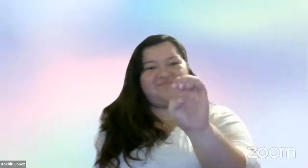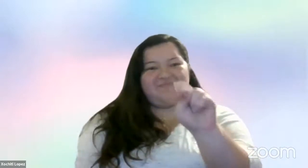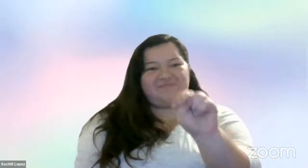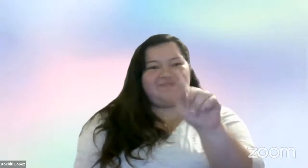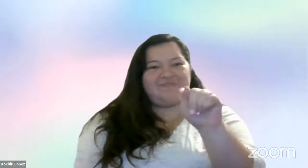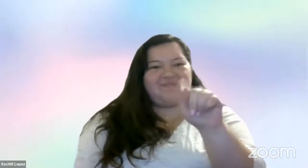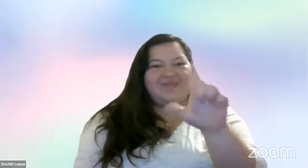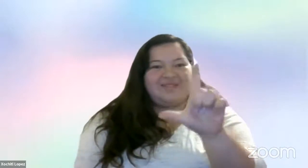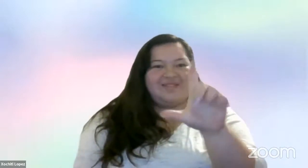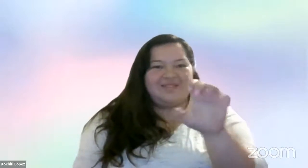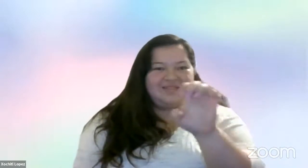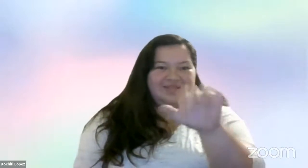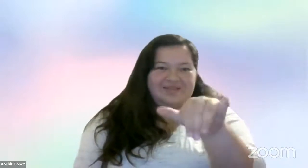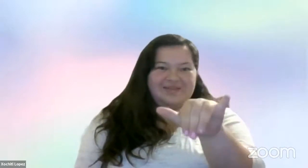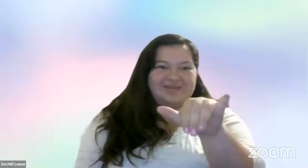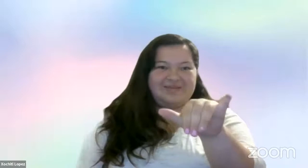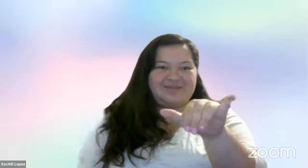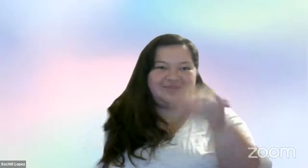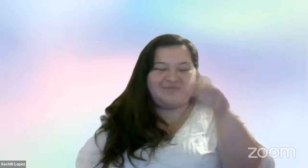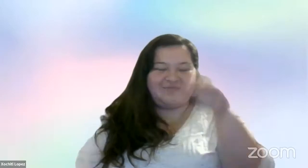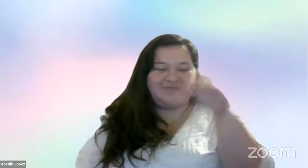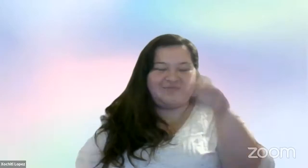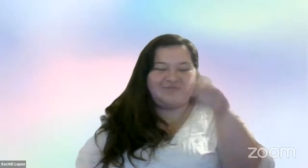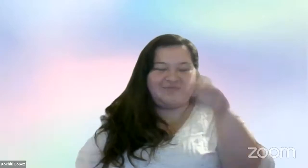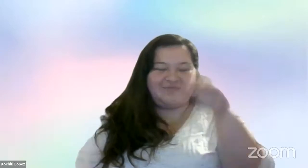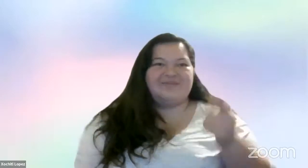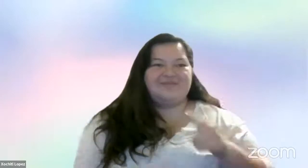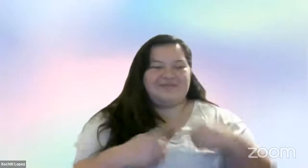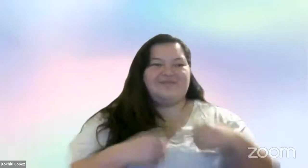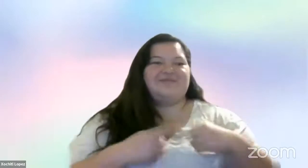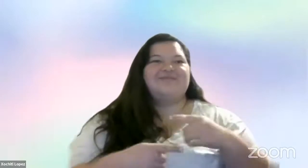And when I think about Bentley,